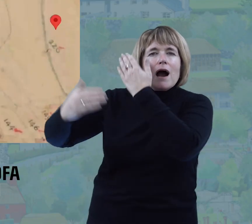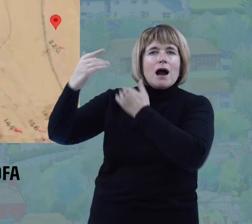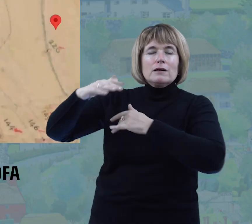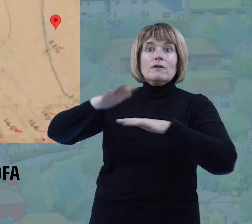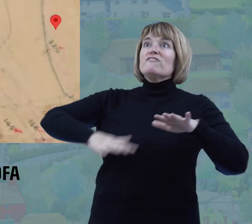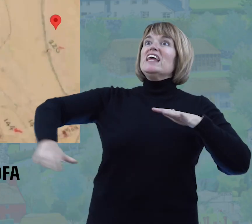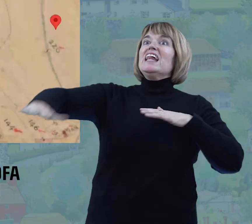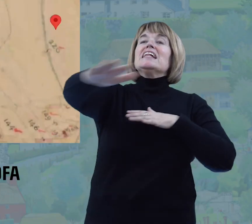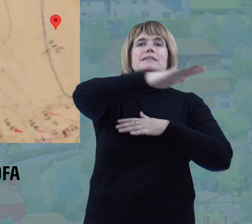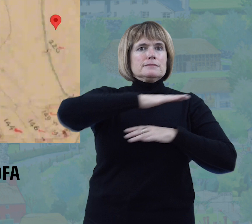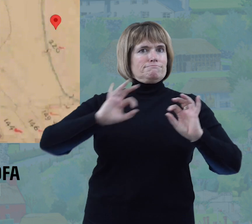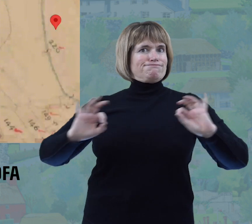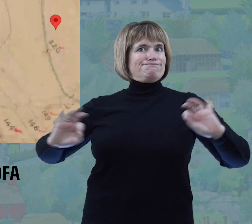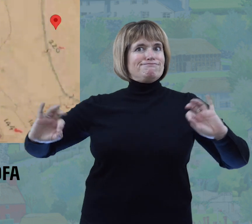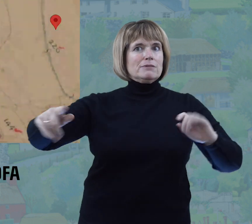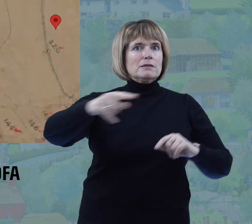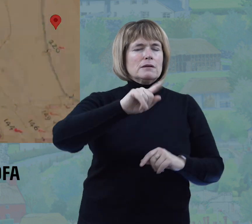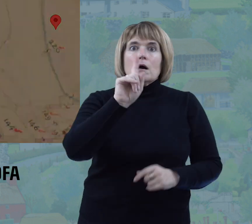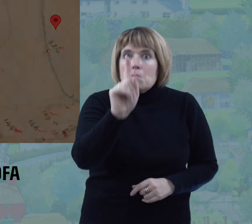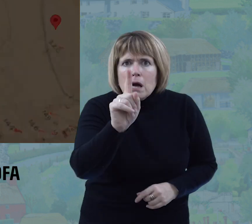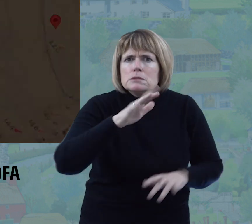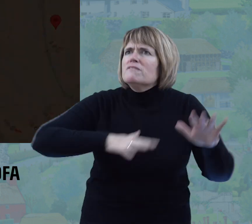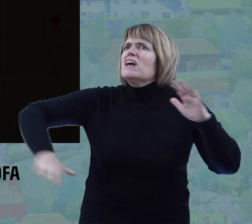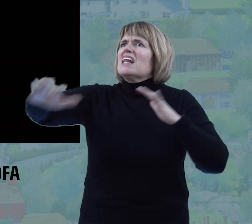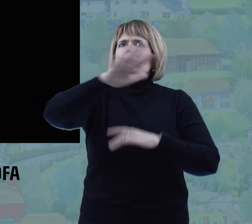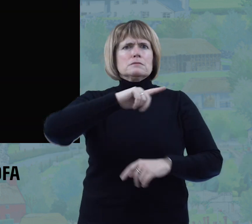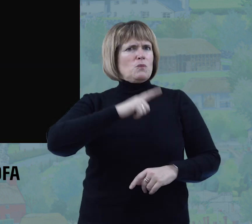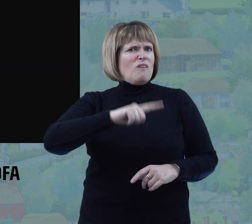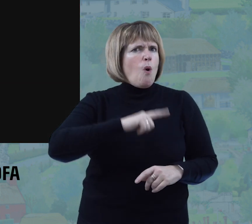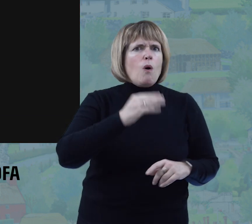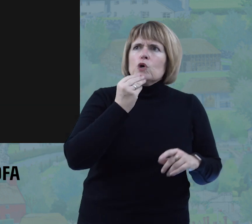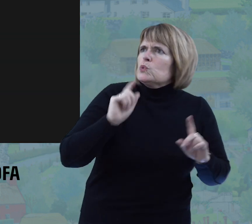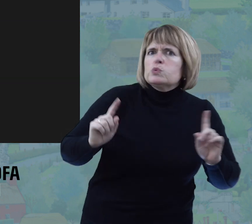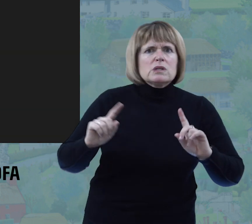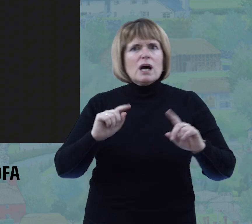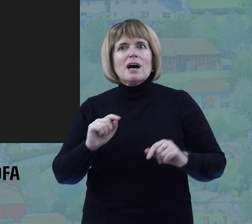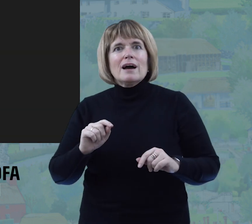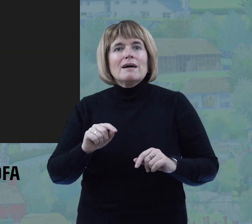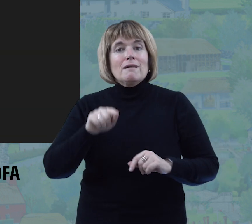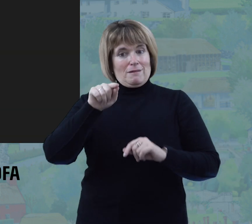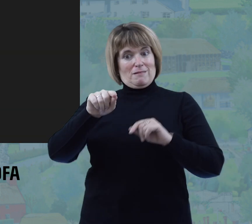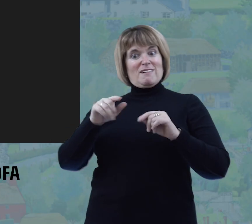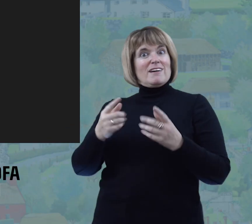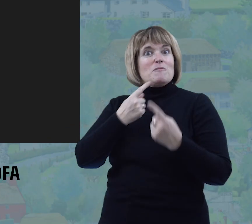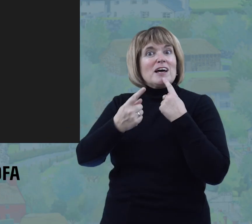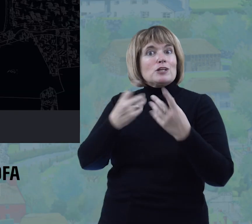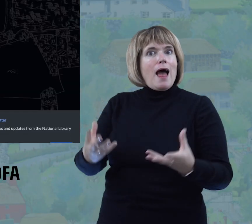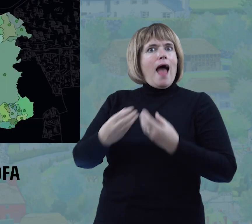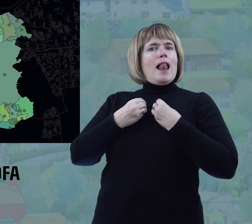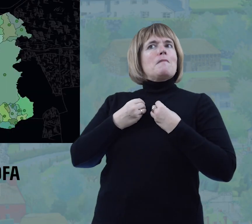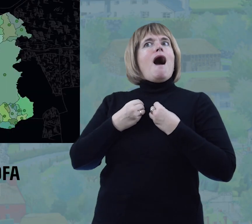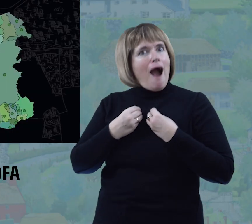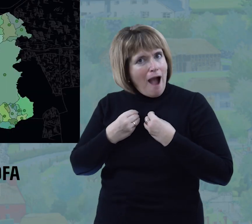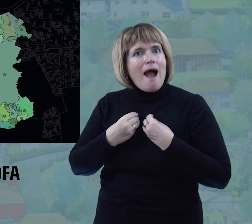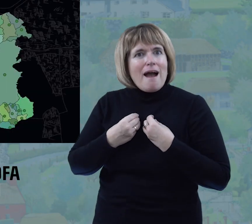now were empty fields. What were these fields being used for? The tithe maps can help us answer this question. The National